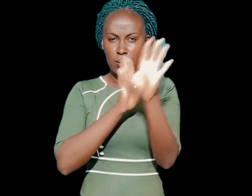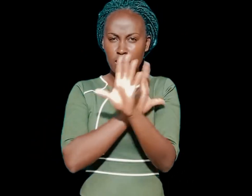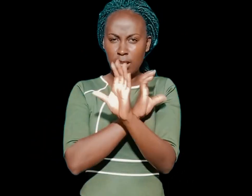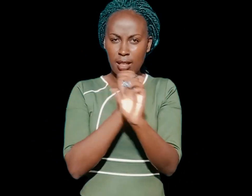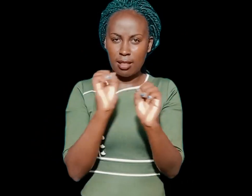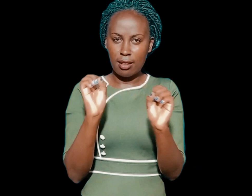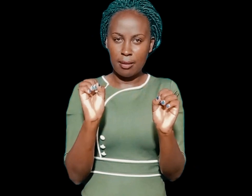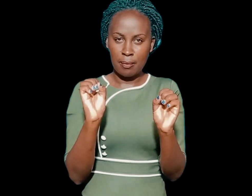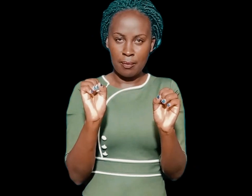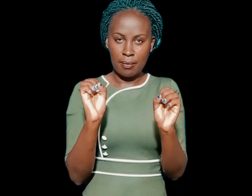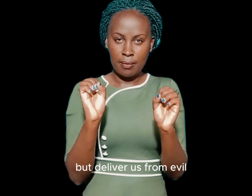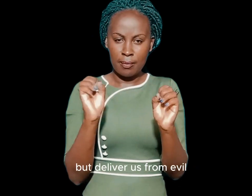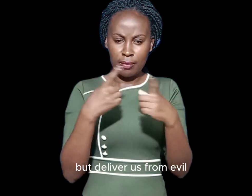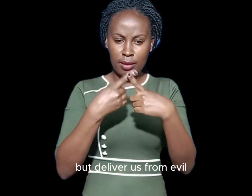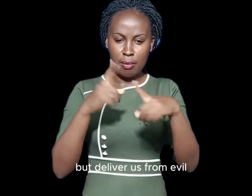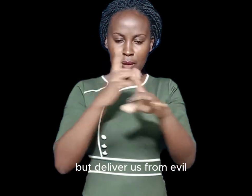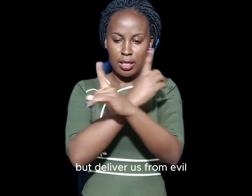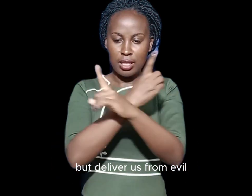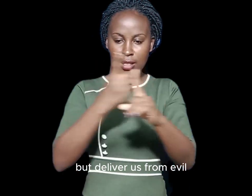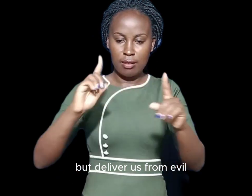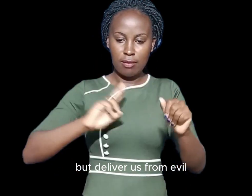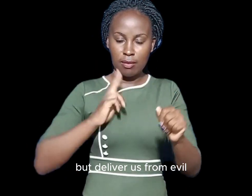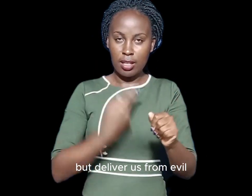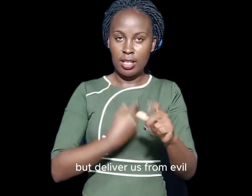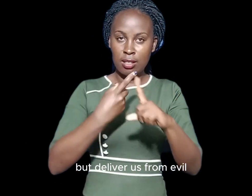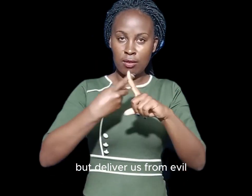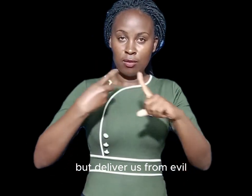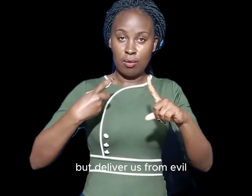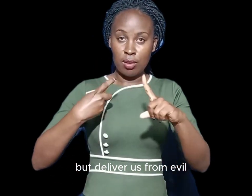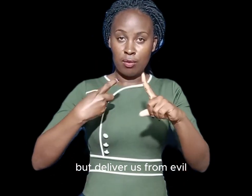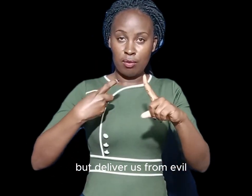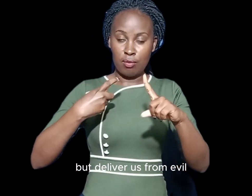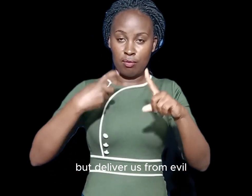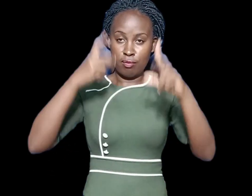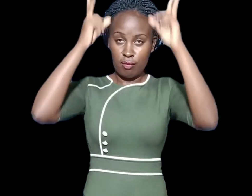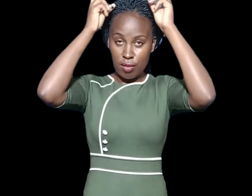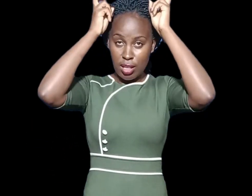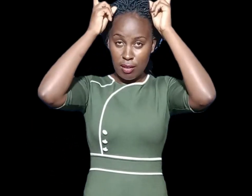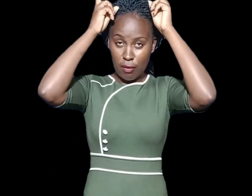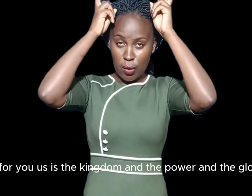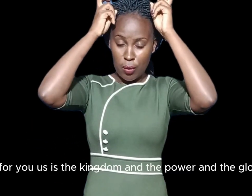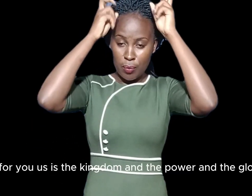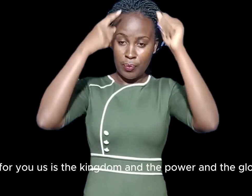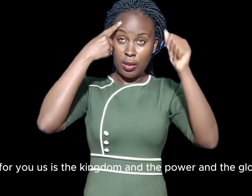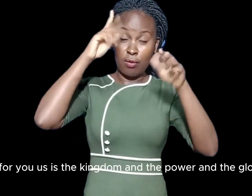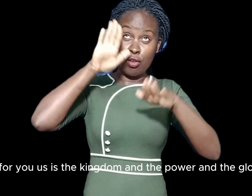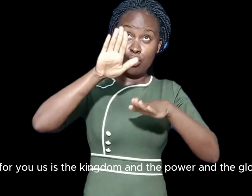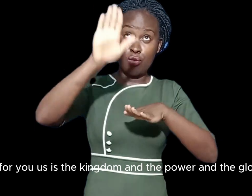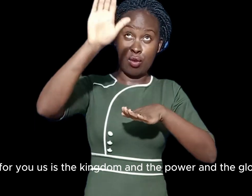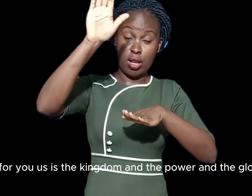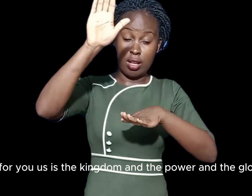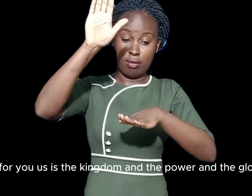And deliver us from evil For yours is the kingdom